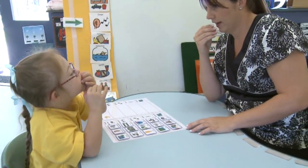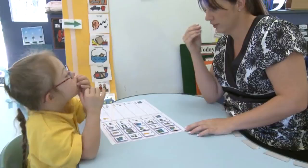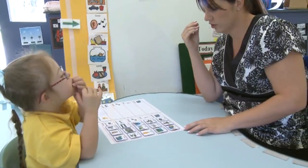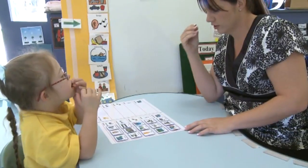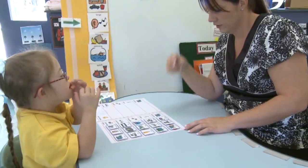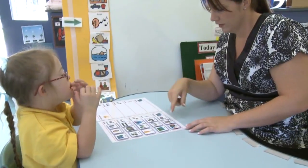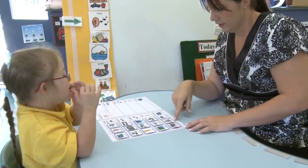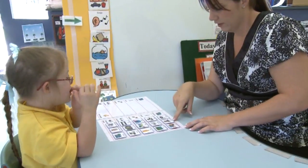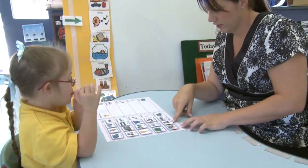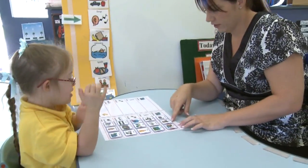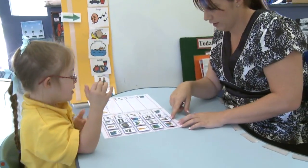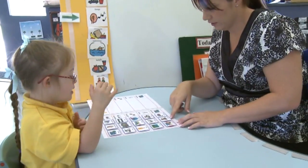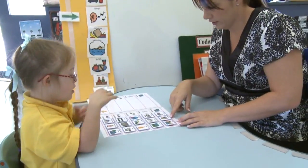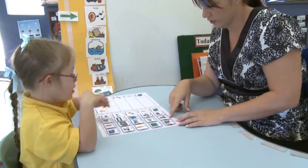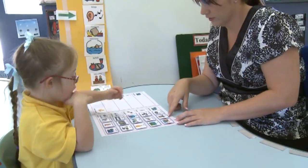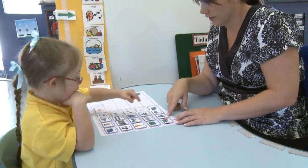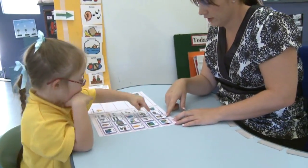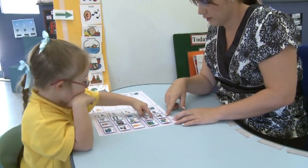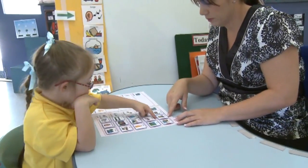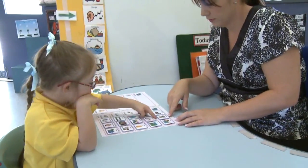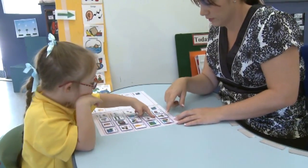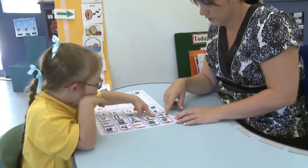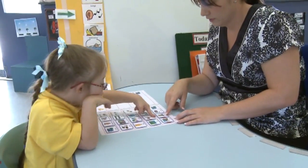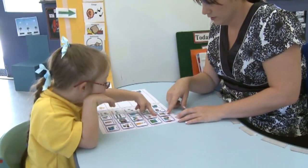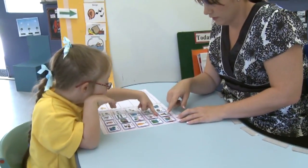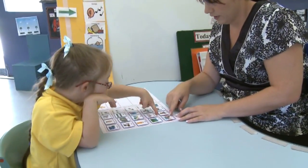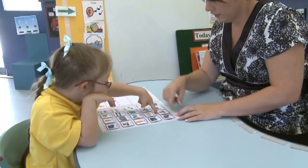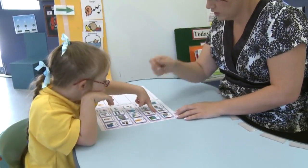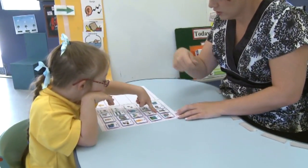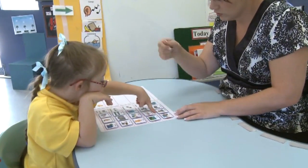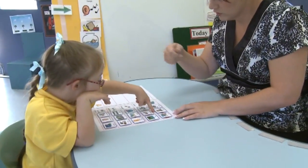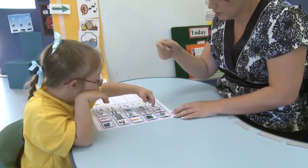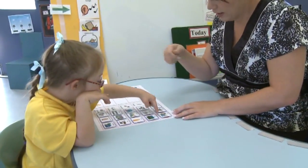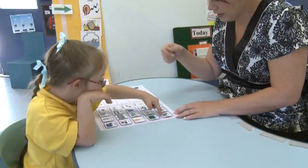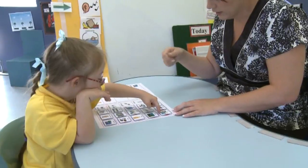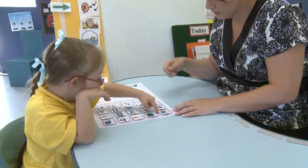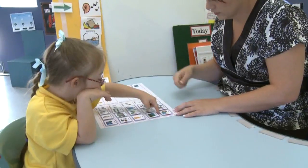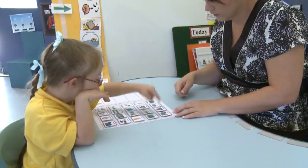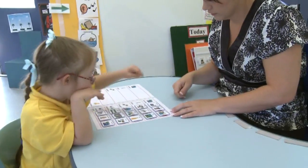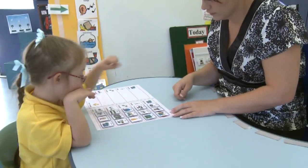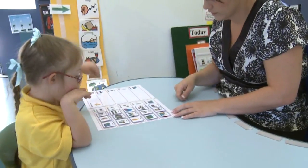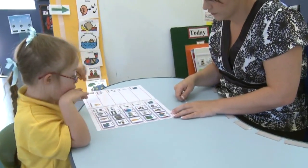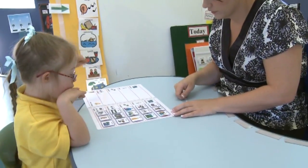Lunch. Grace likes dressing up. And then you can do some art.